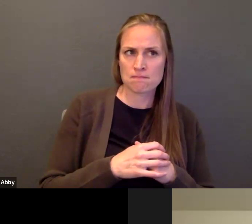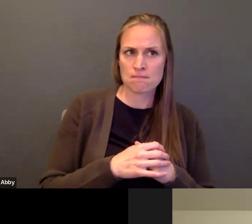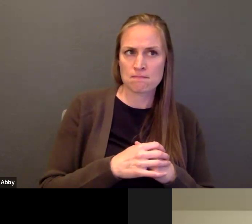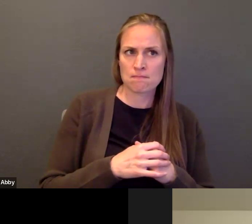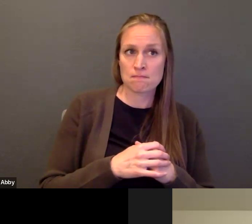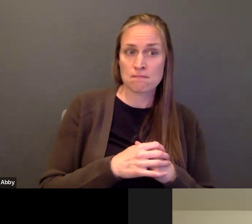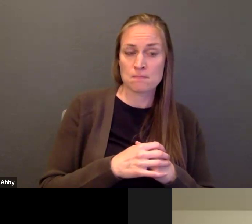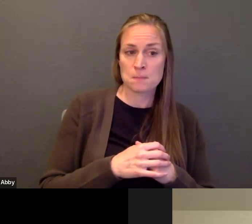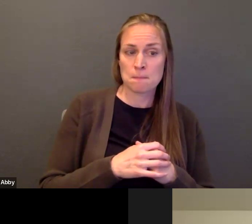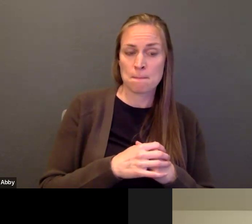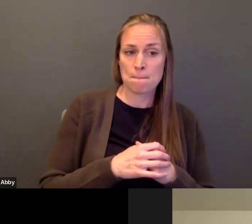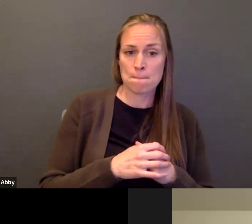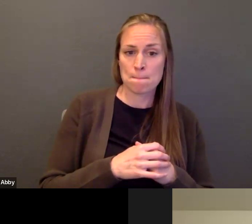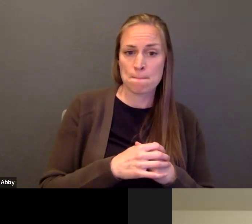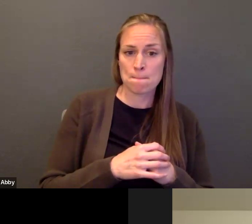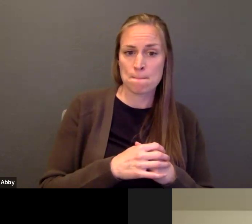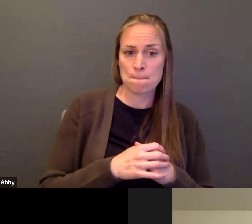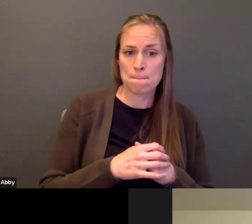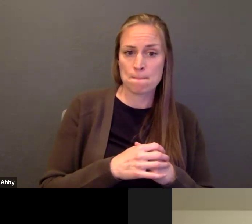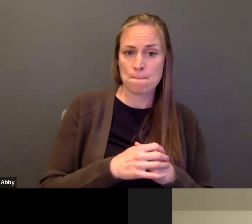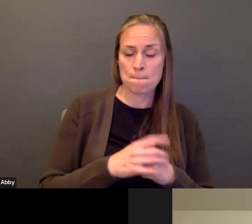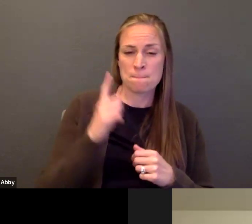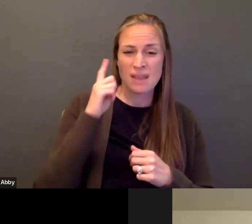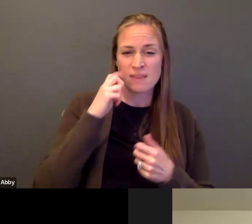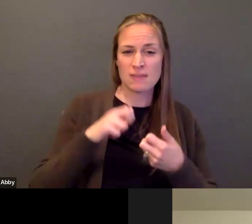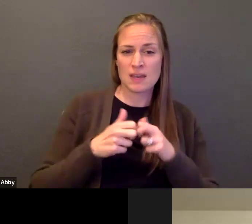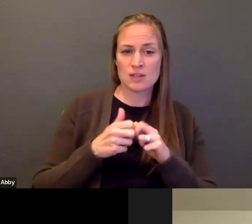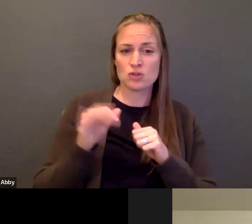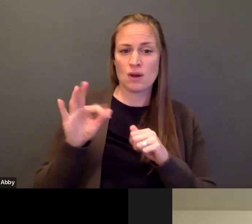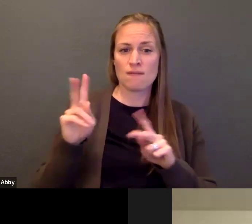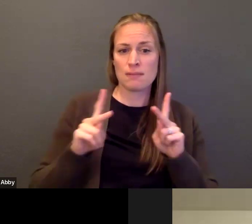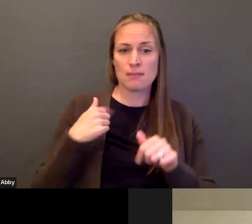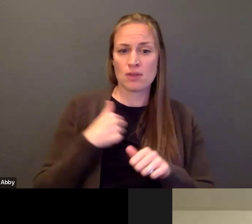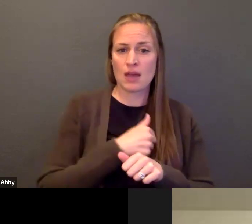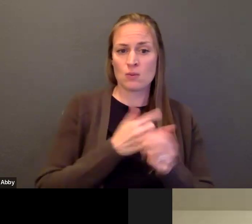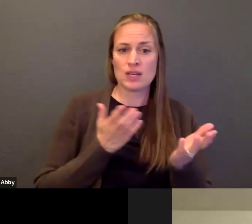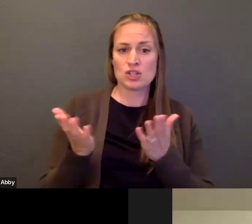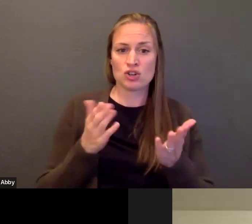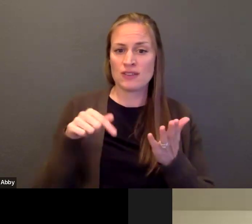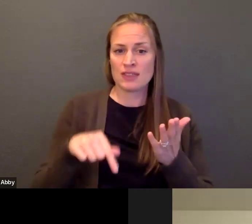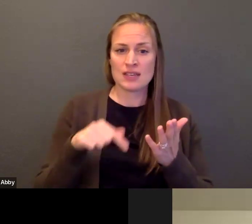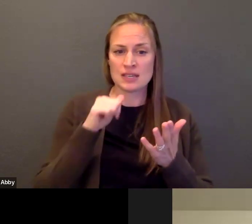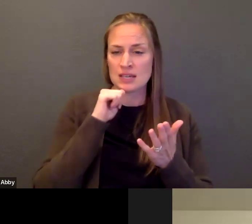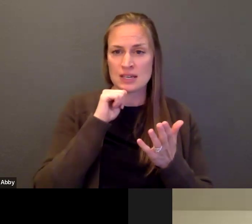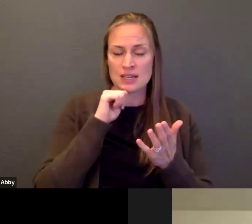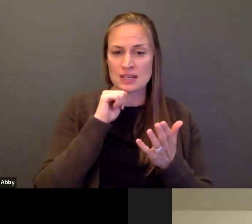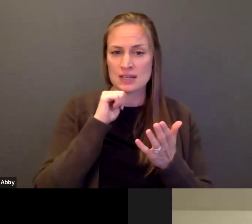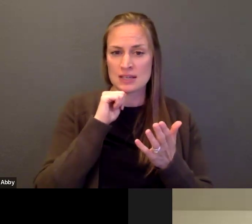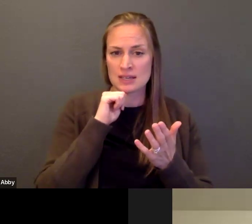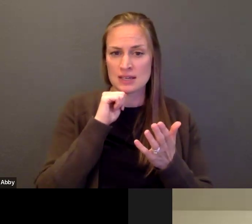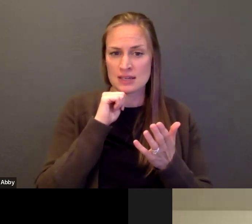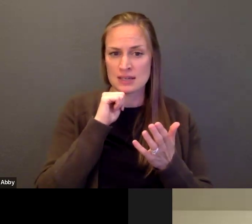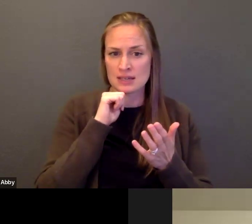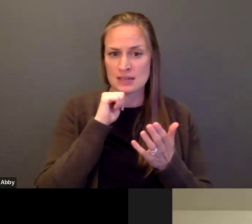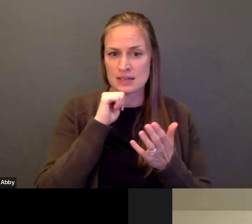are reviewing the clients that we serve, is that issue of this is not mental health, this is DD. And when we send it to the other organization, they say, no, you need to do